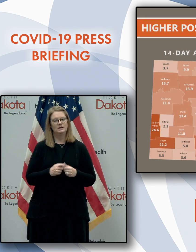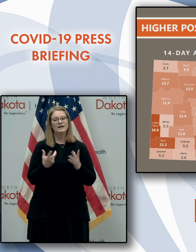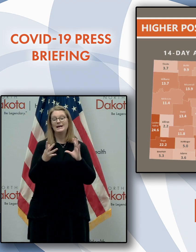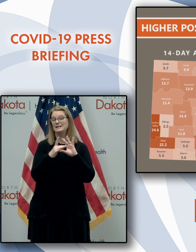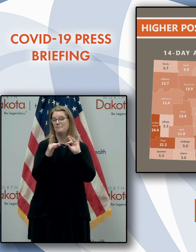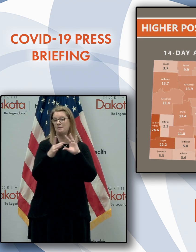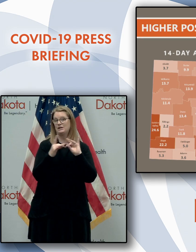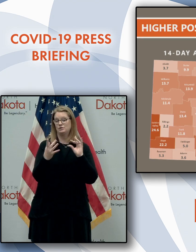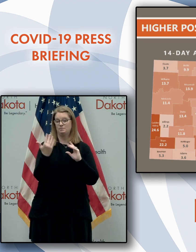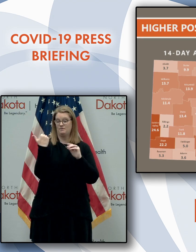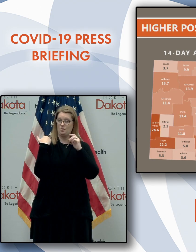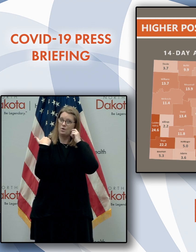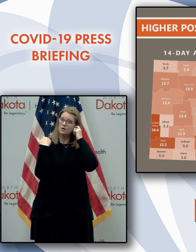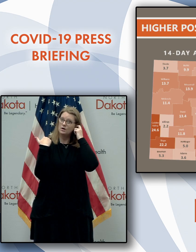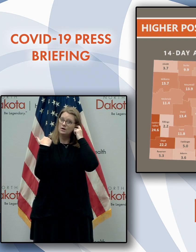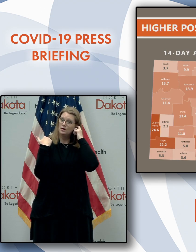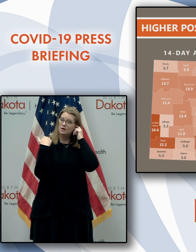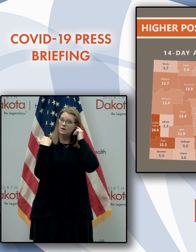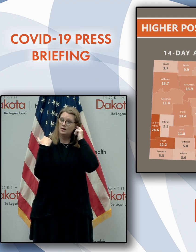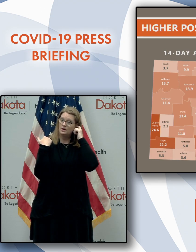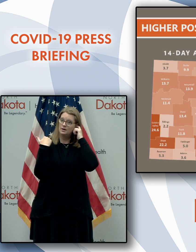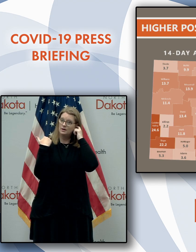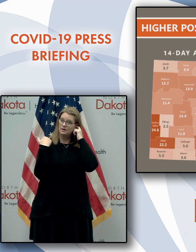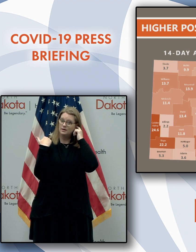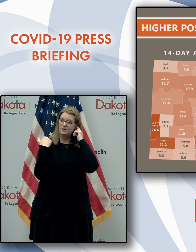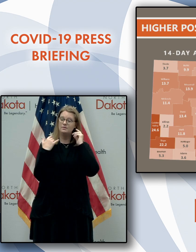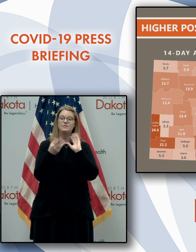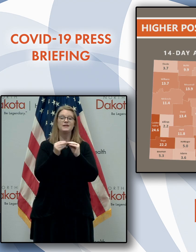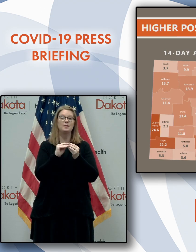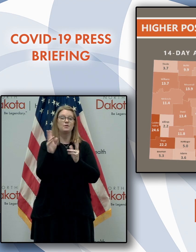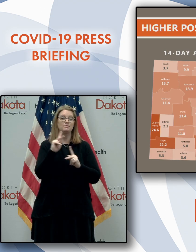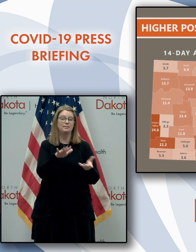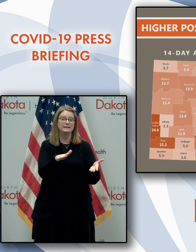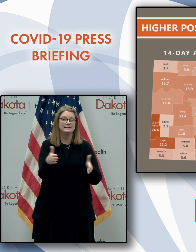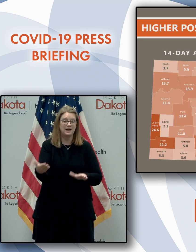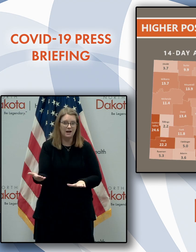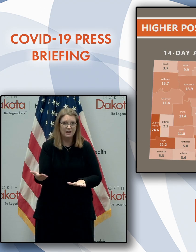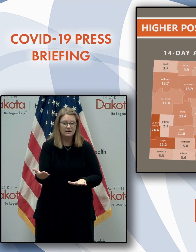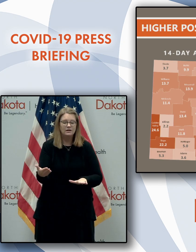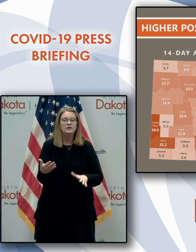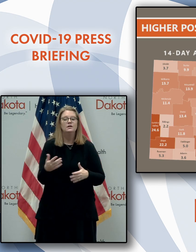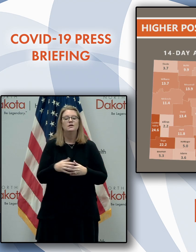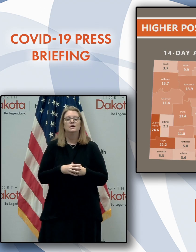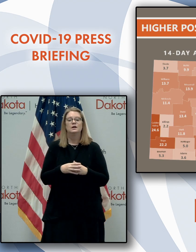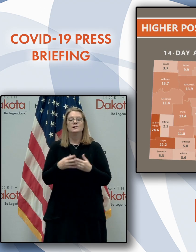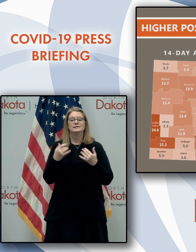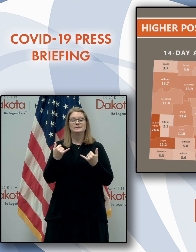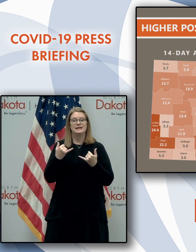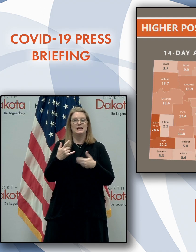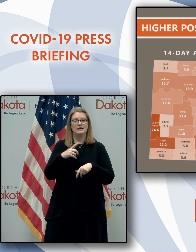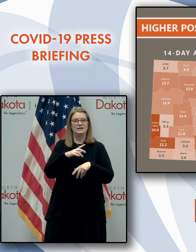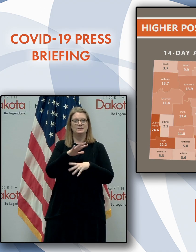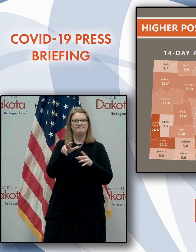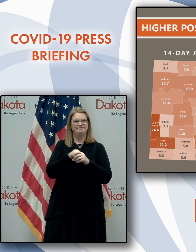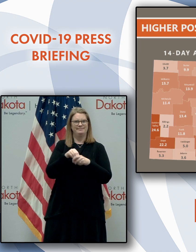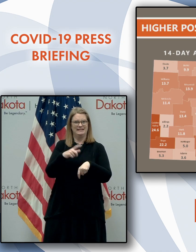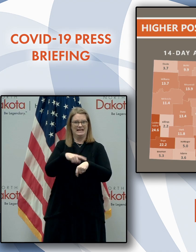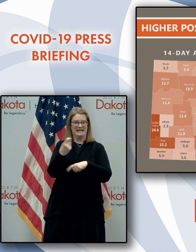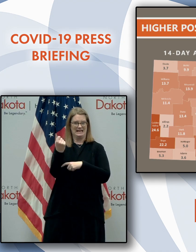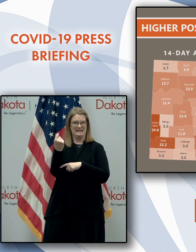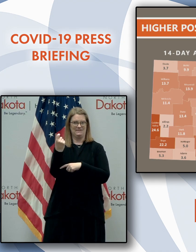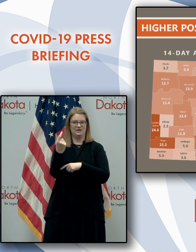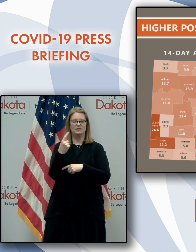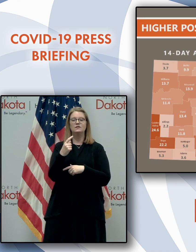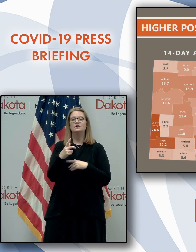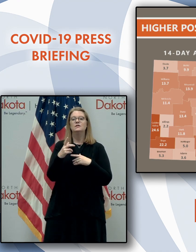earlier again about the people passing in the last week, as another note today, as part of the 11 o'clock just out results,